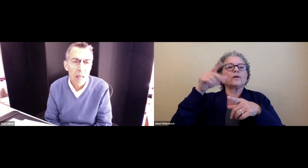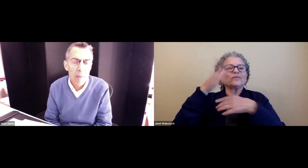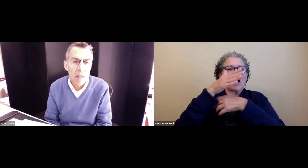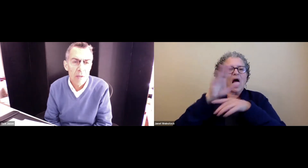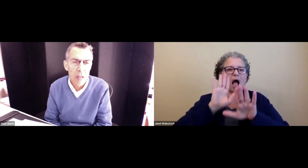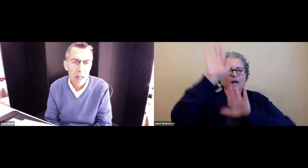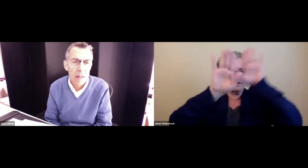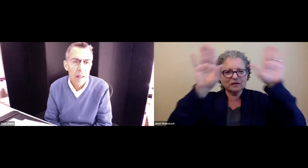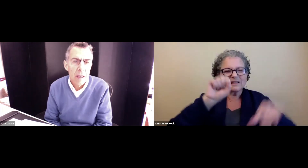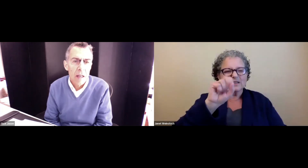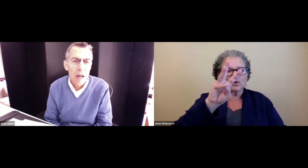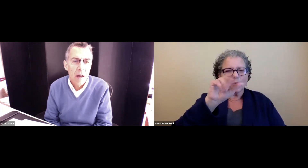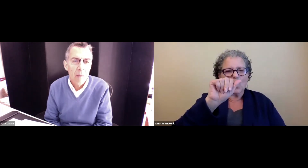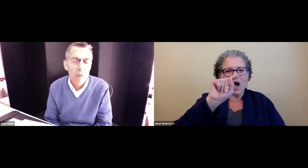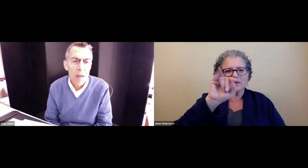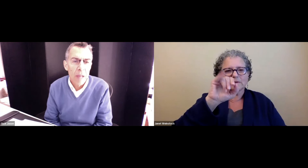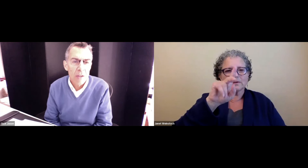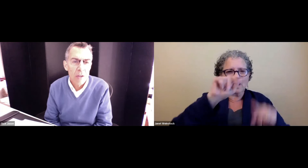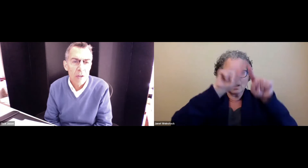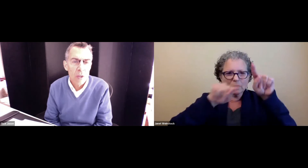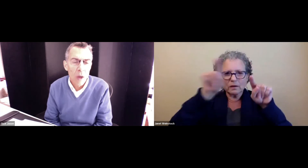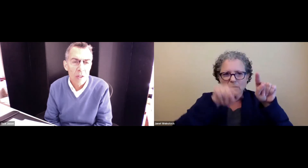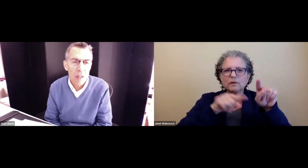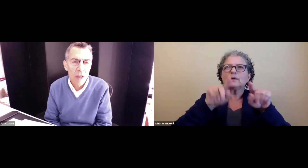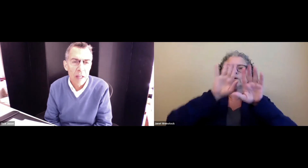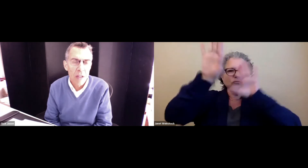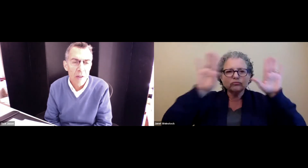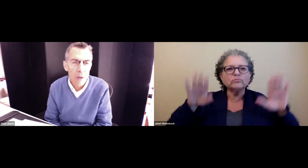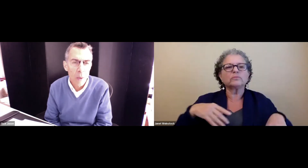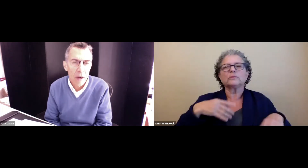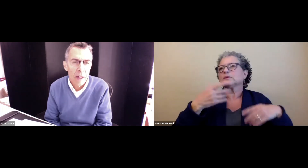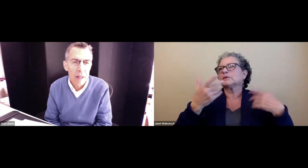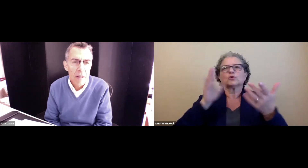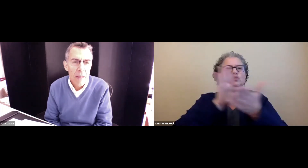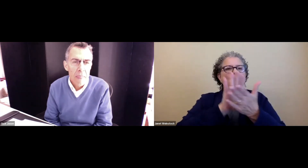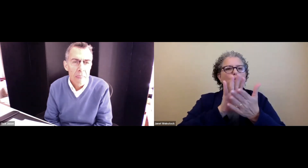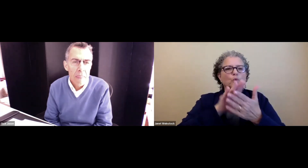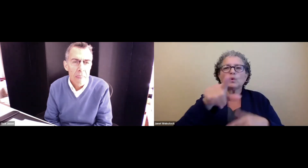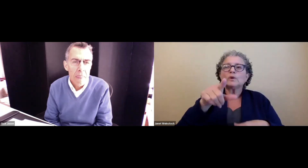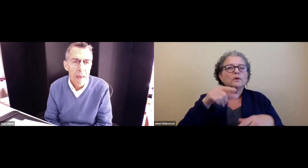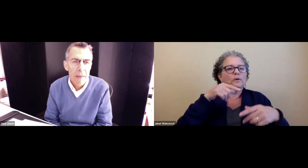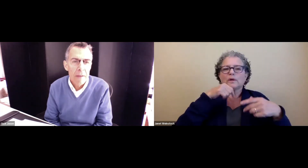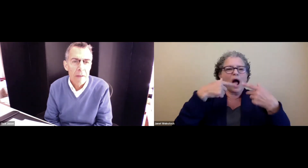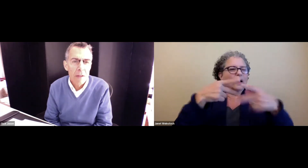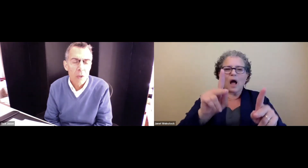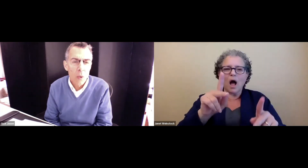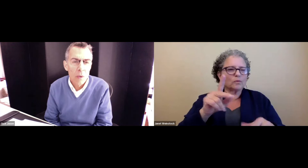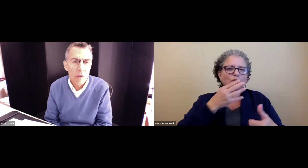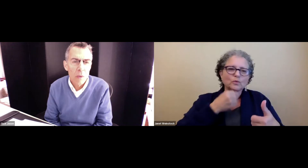into Vienna, they plastered their swastika flags everywhere. And the schools were